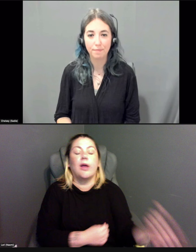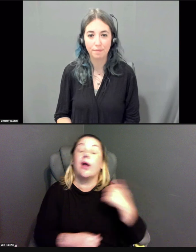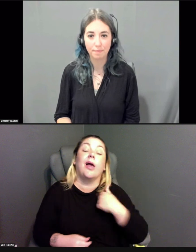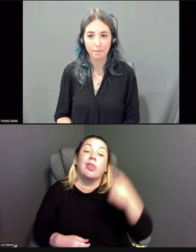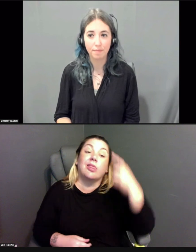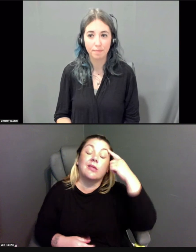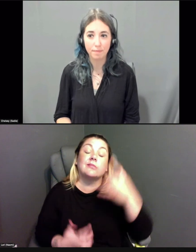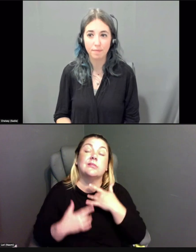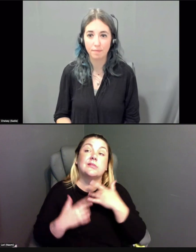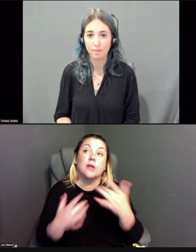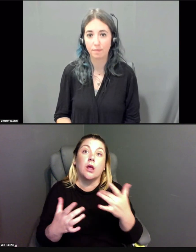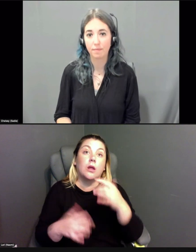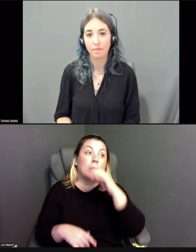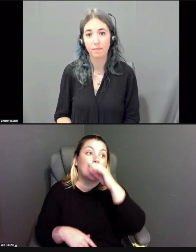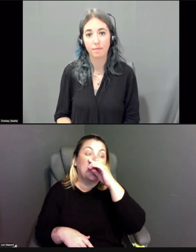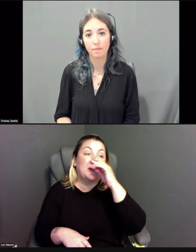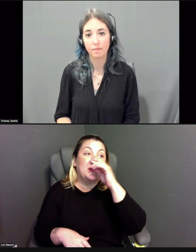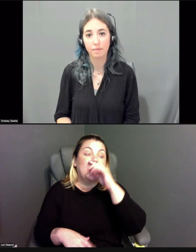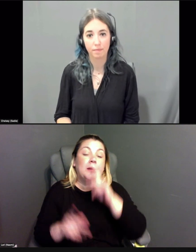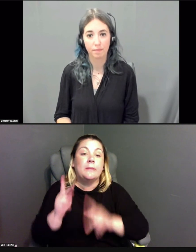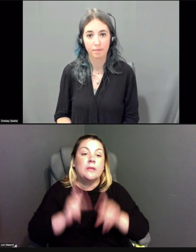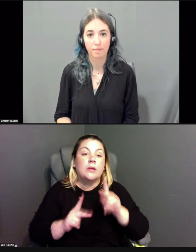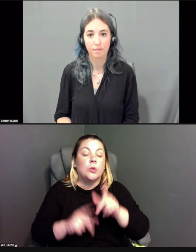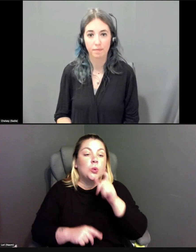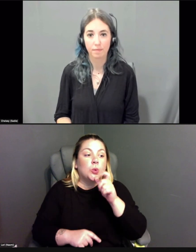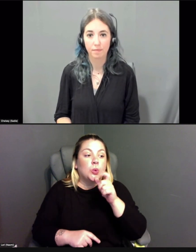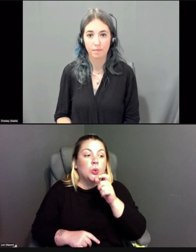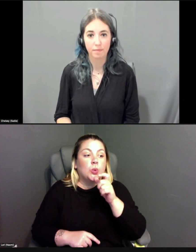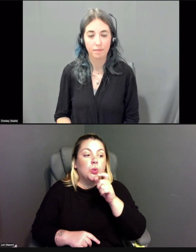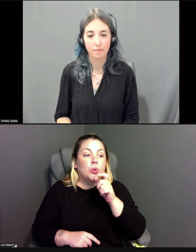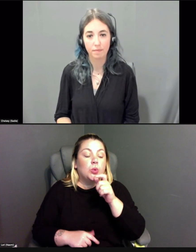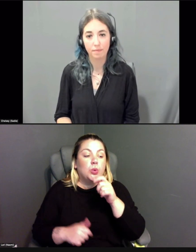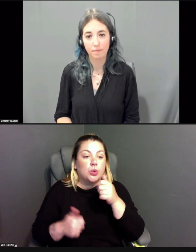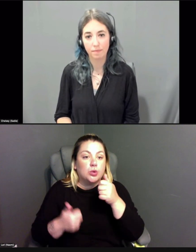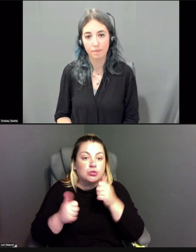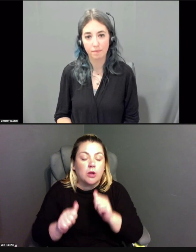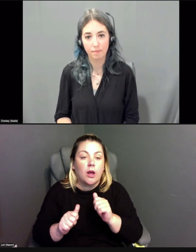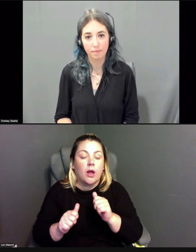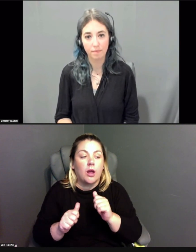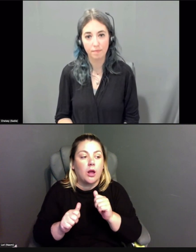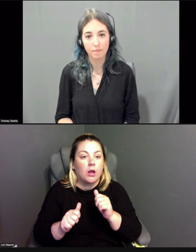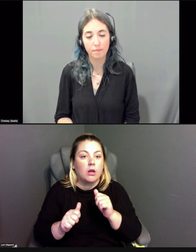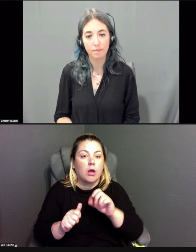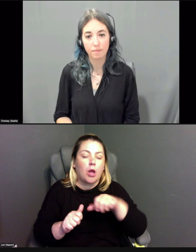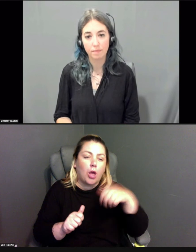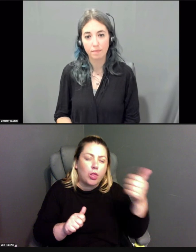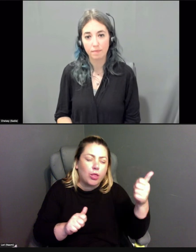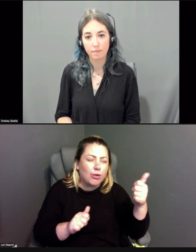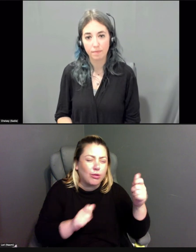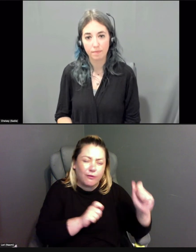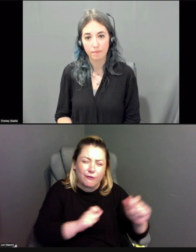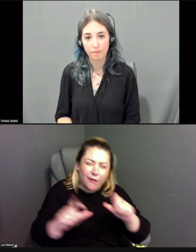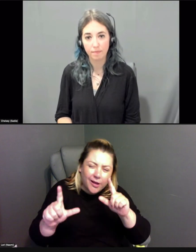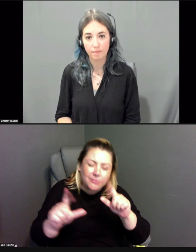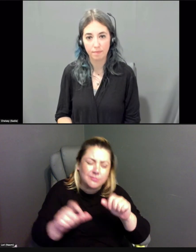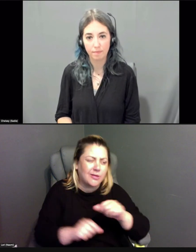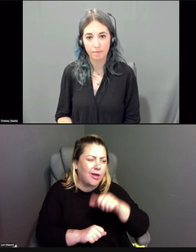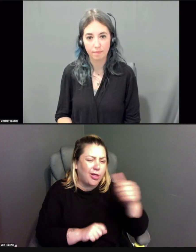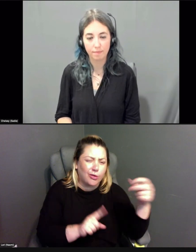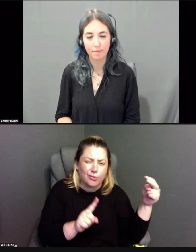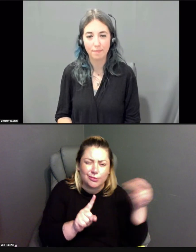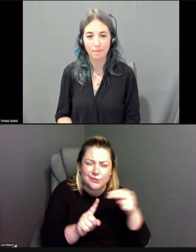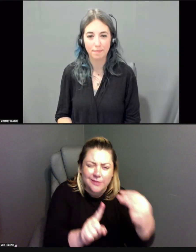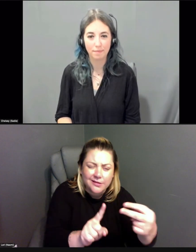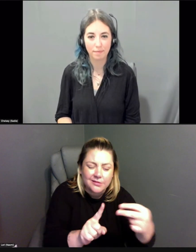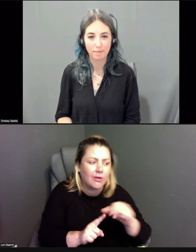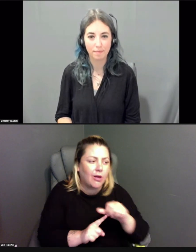the thing that leads us down the path to start looking at other lenses and perspectives and options is because